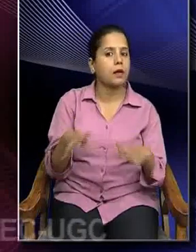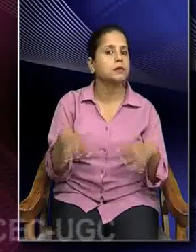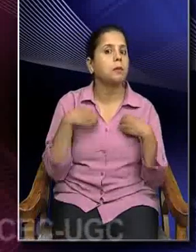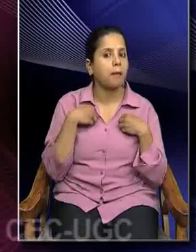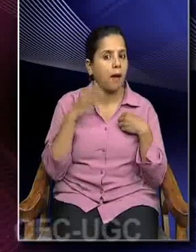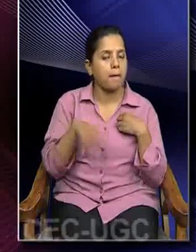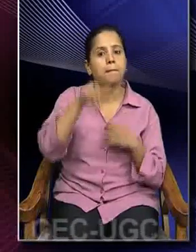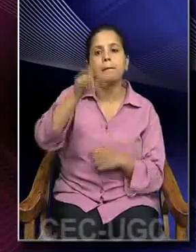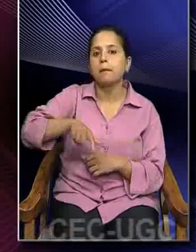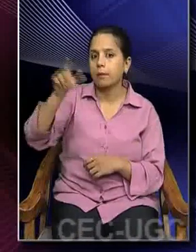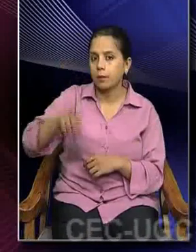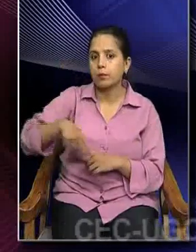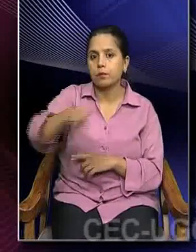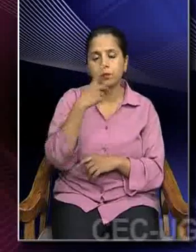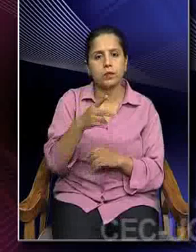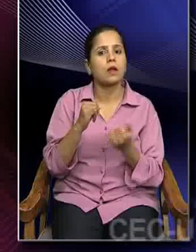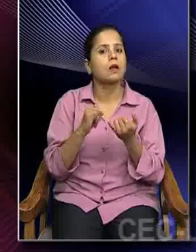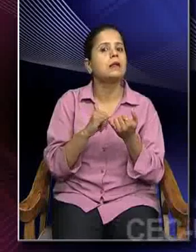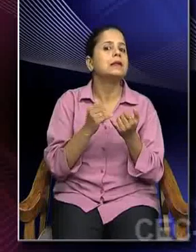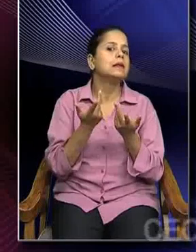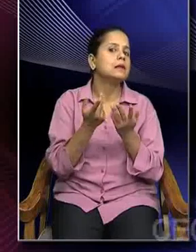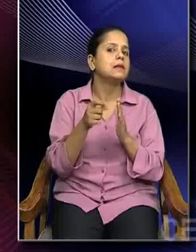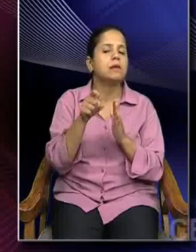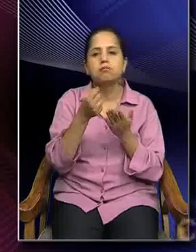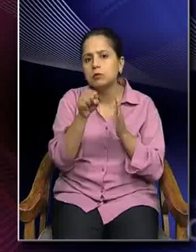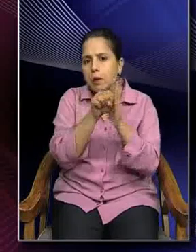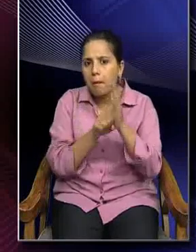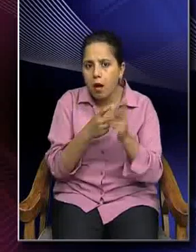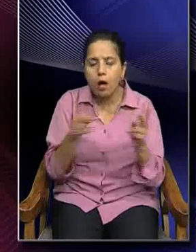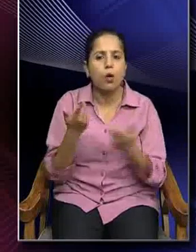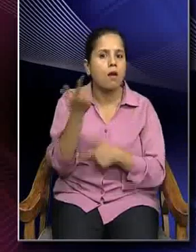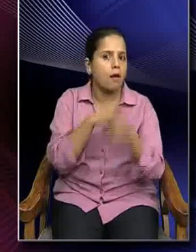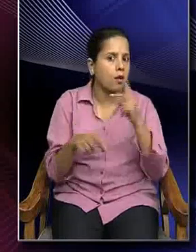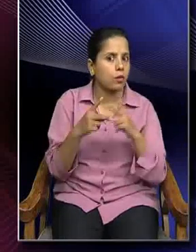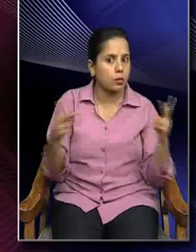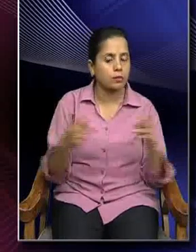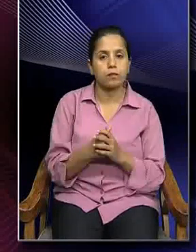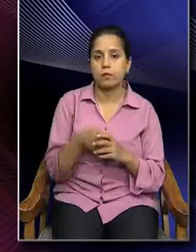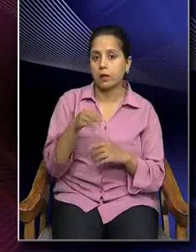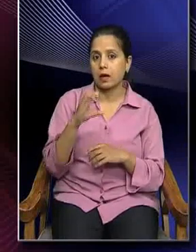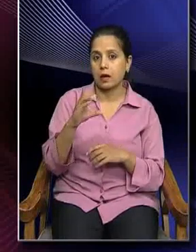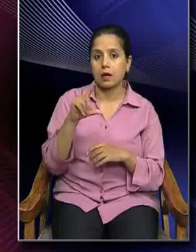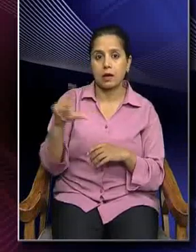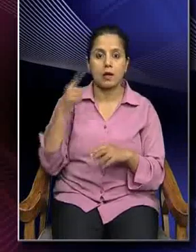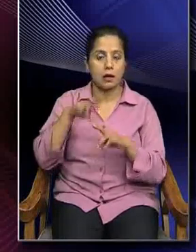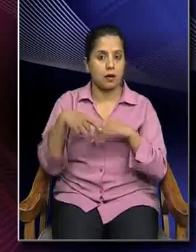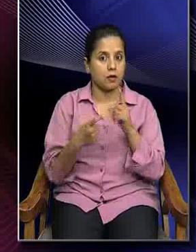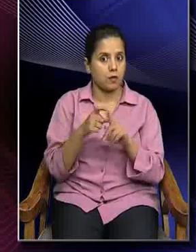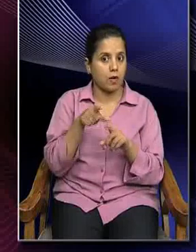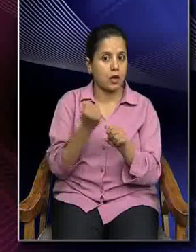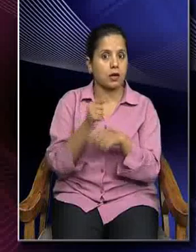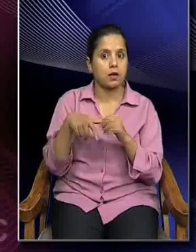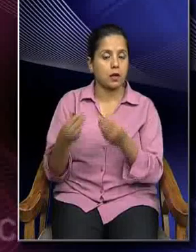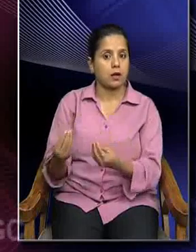by people? It is through symbols, it is through language. Now, when we look into Clifford Gates, he gives us